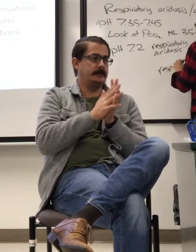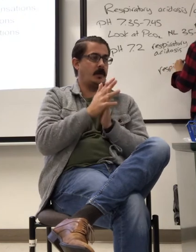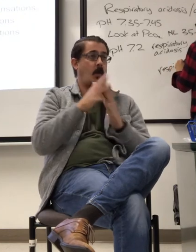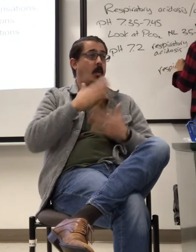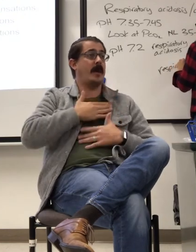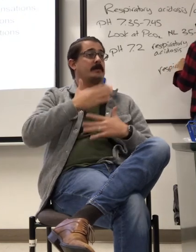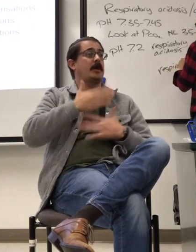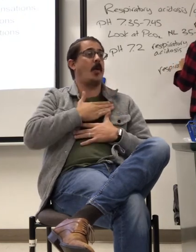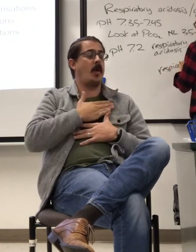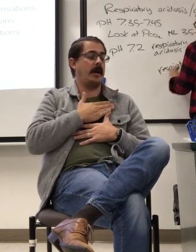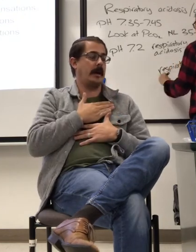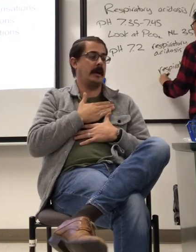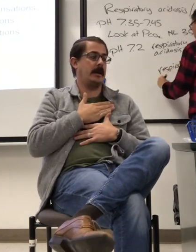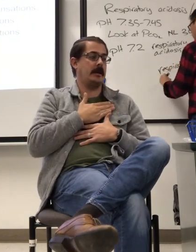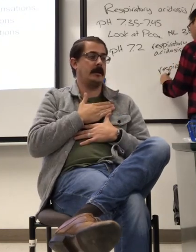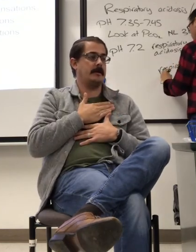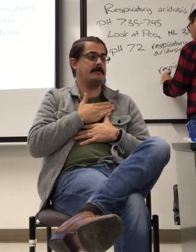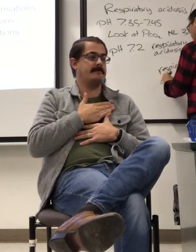respiratory